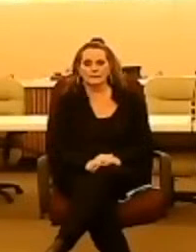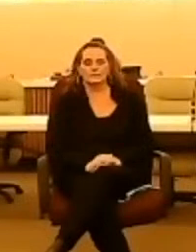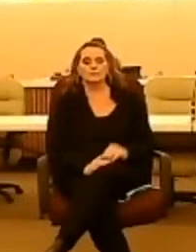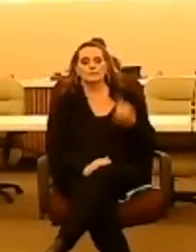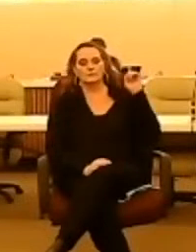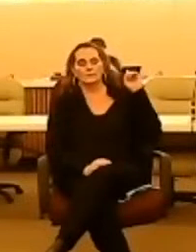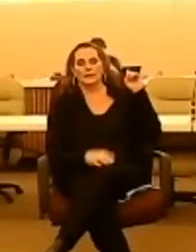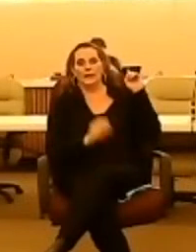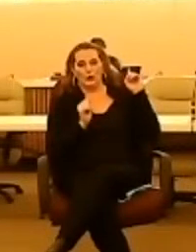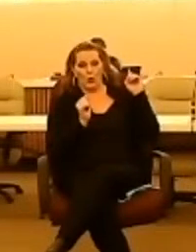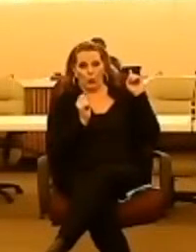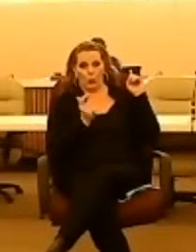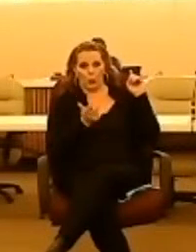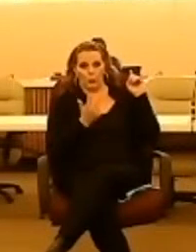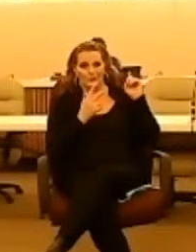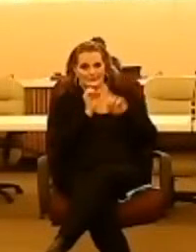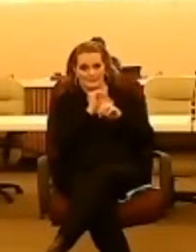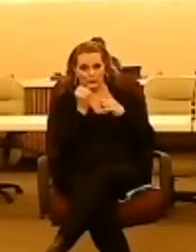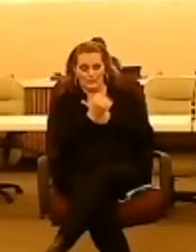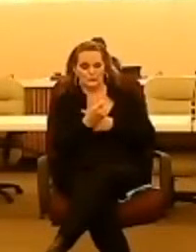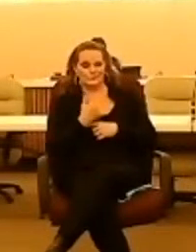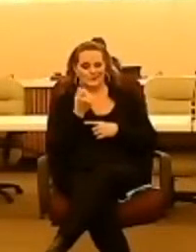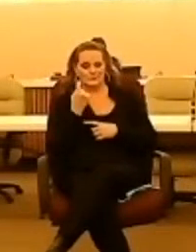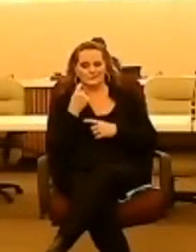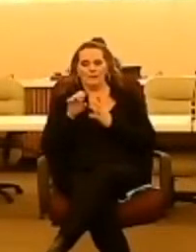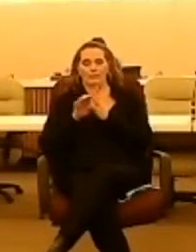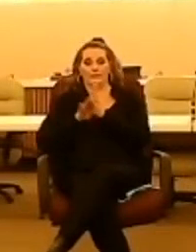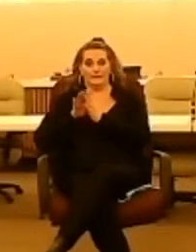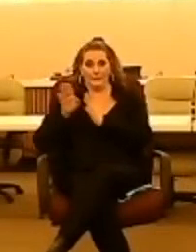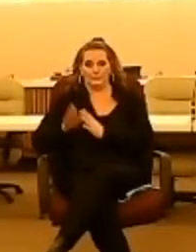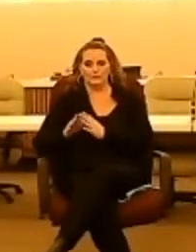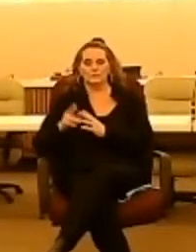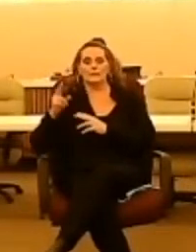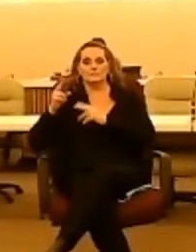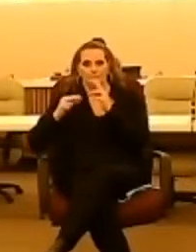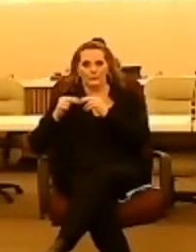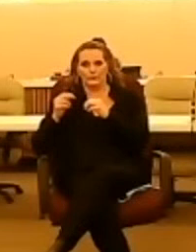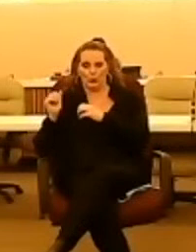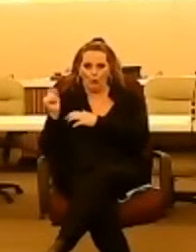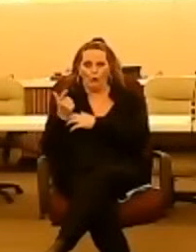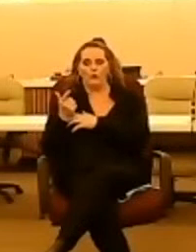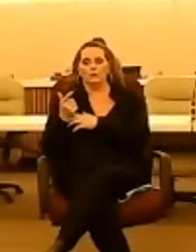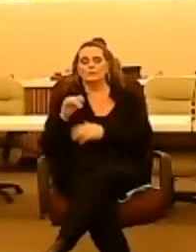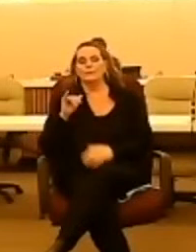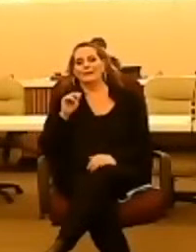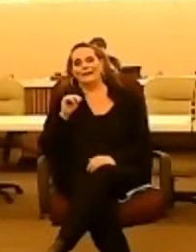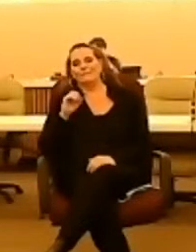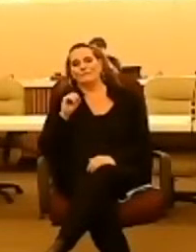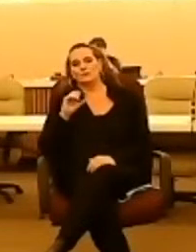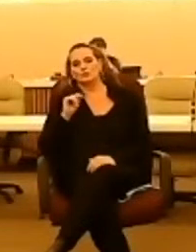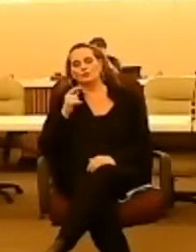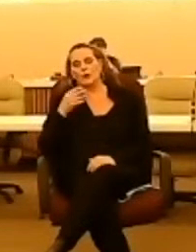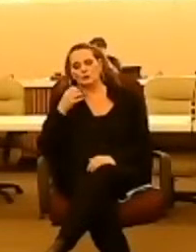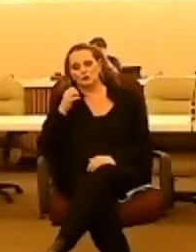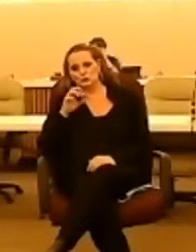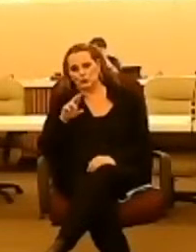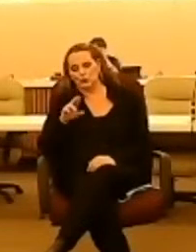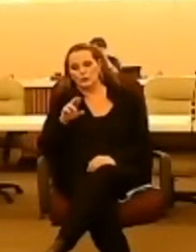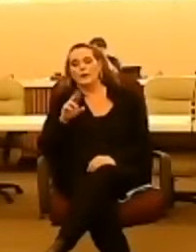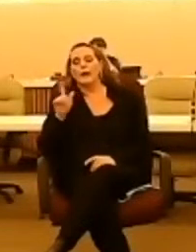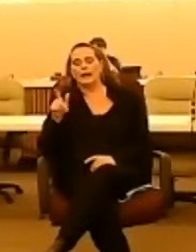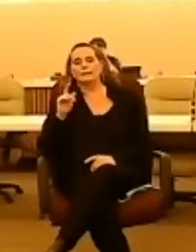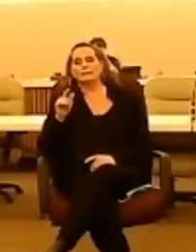in all three cases, the developer is building all of the infrastructure according to town code, and we'll be